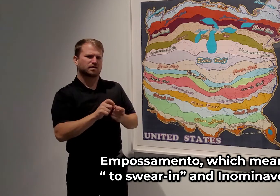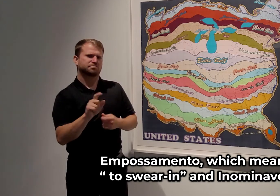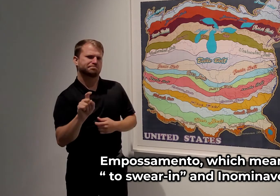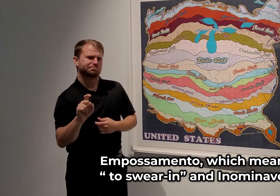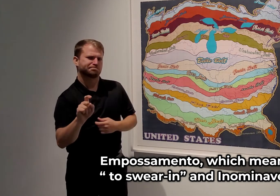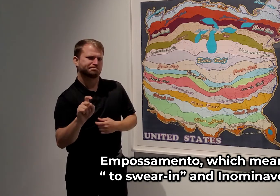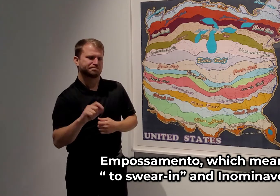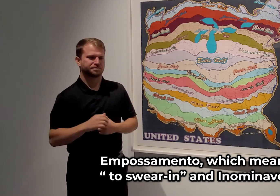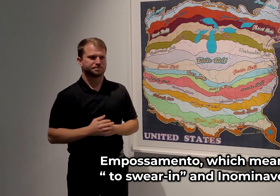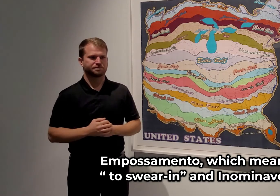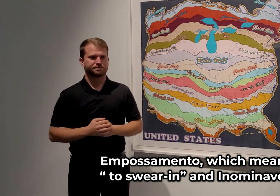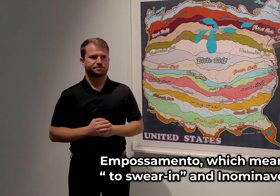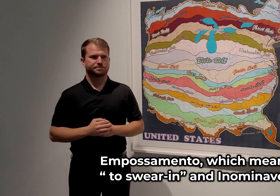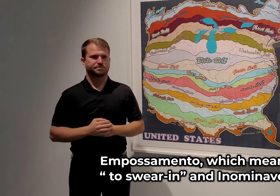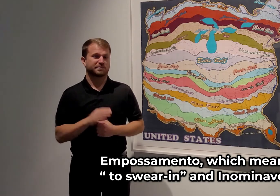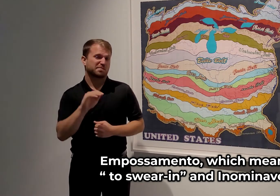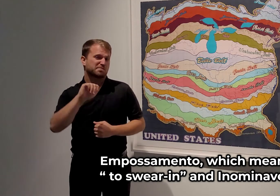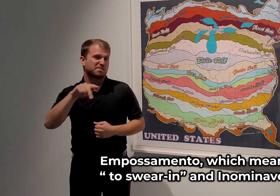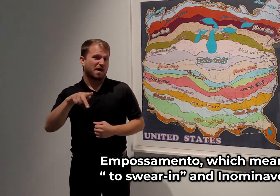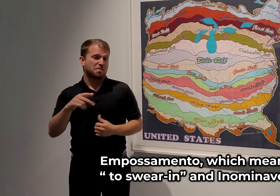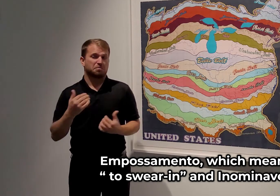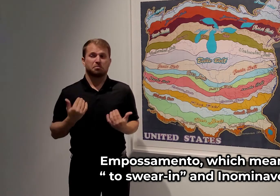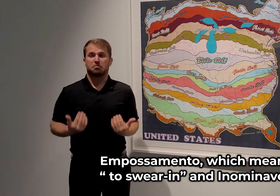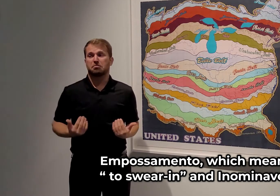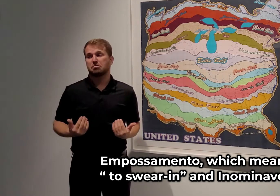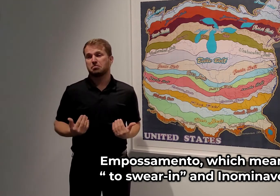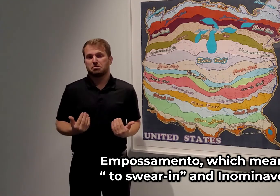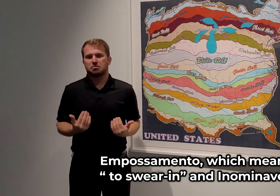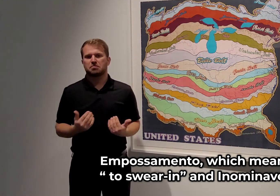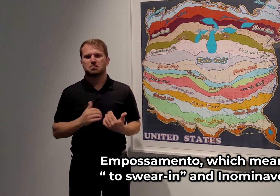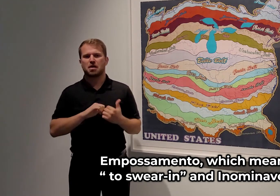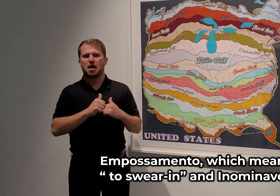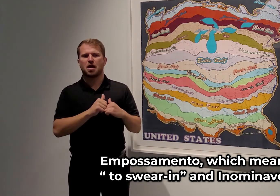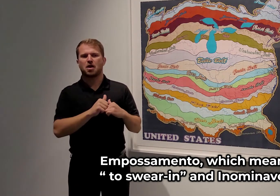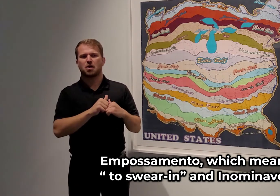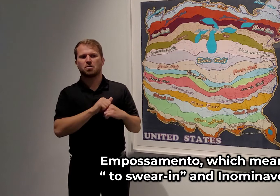What role do maps play today? What about in the past?